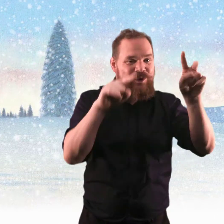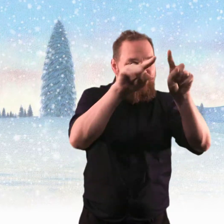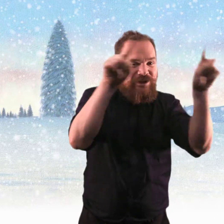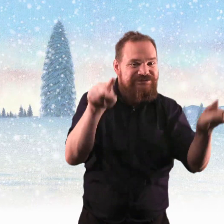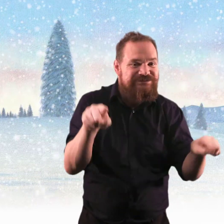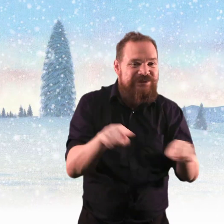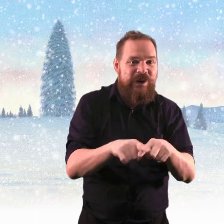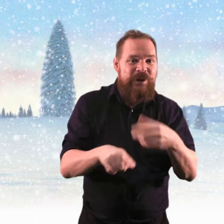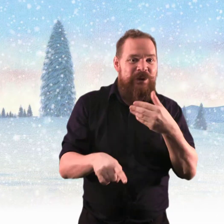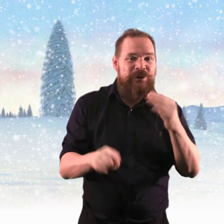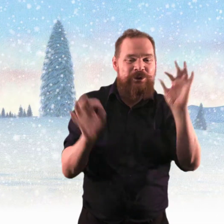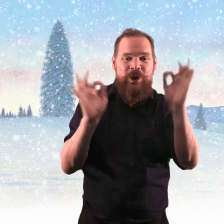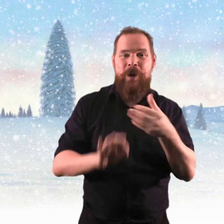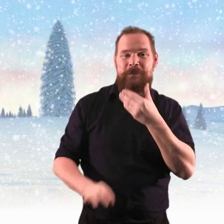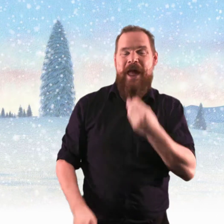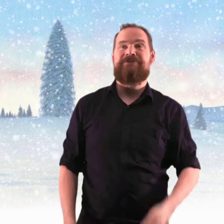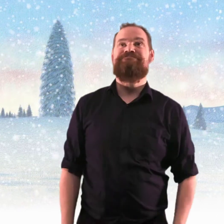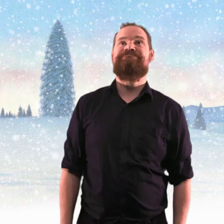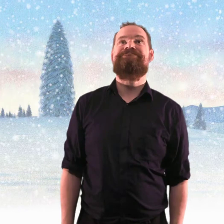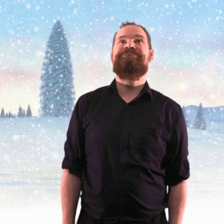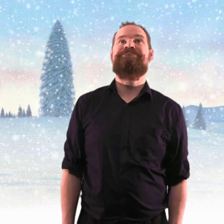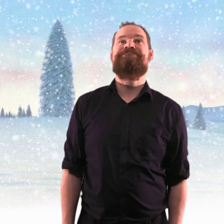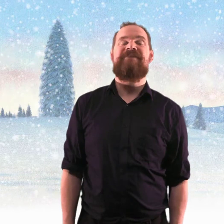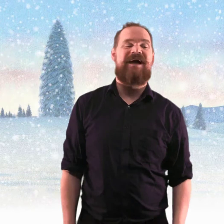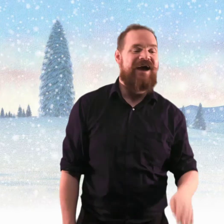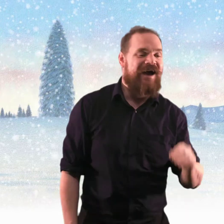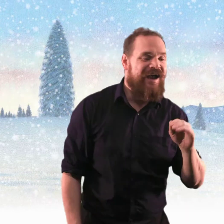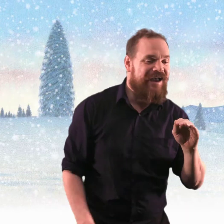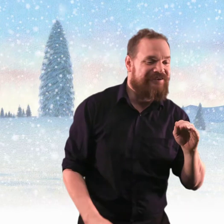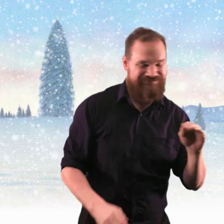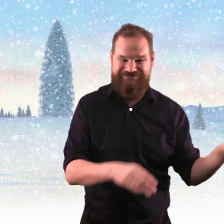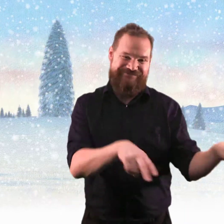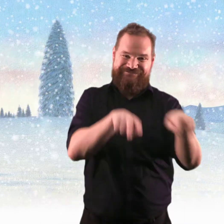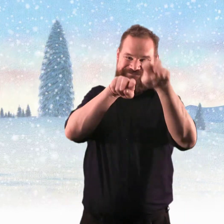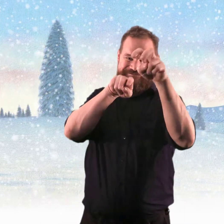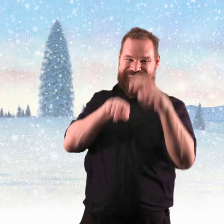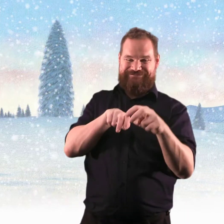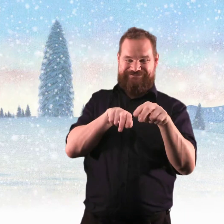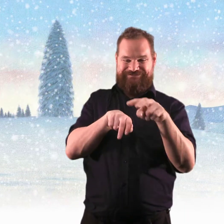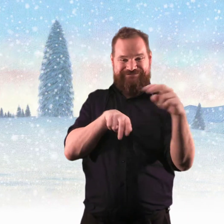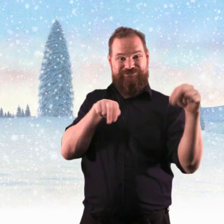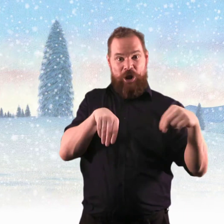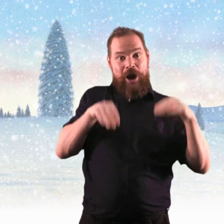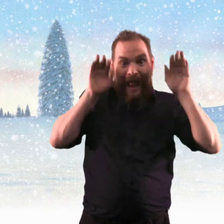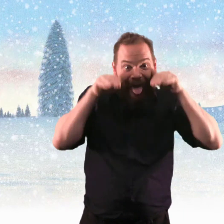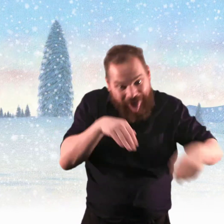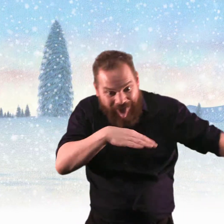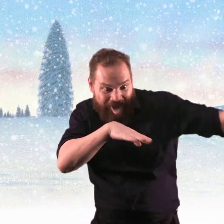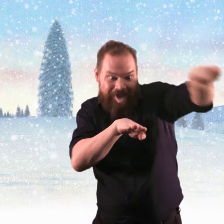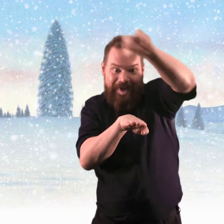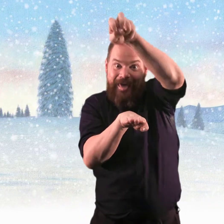snow. The snowman waved goodbye. They went in and shut the door, climbing into